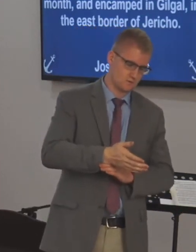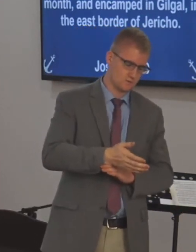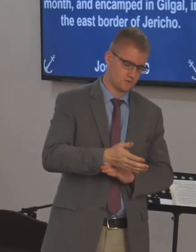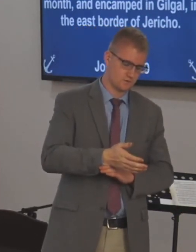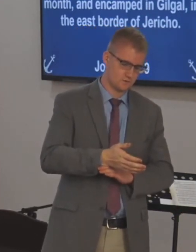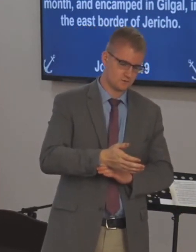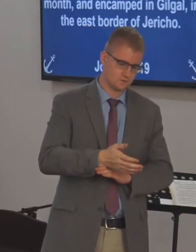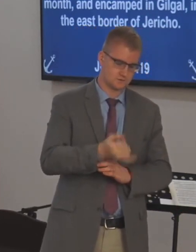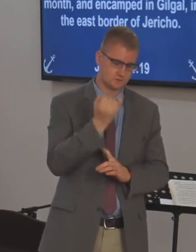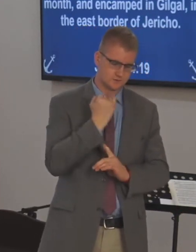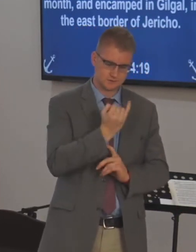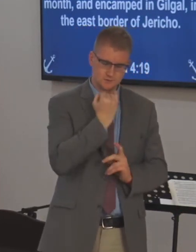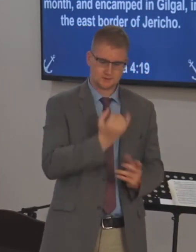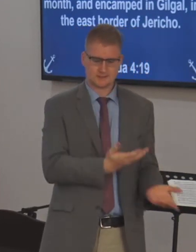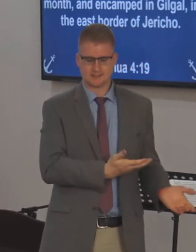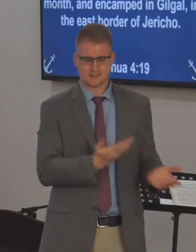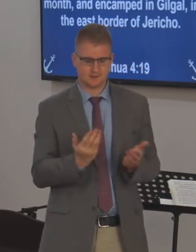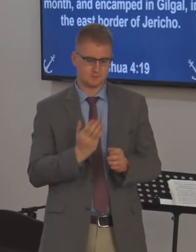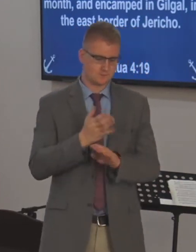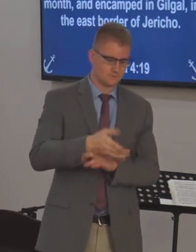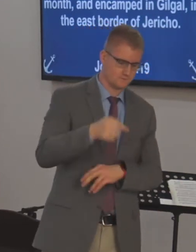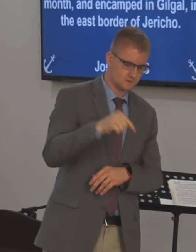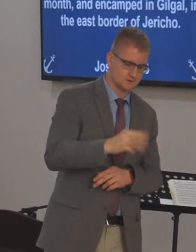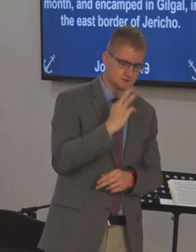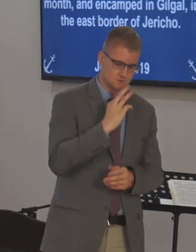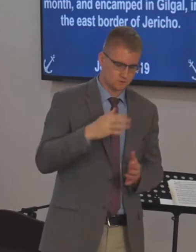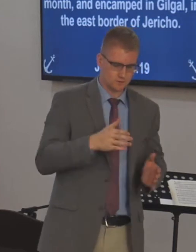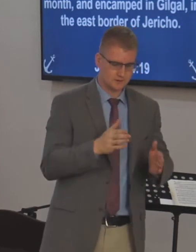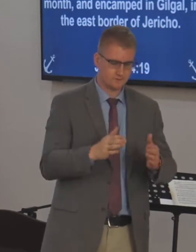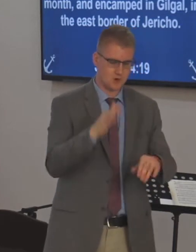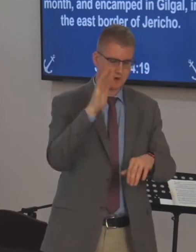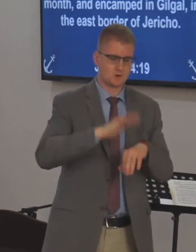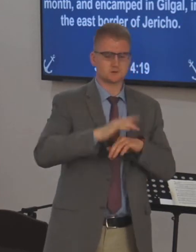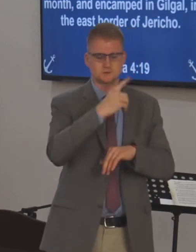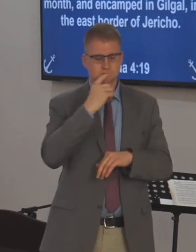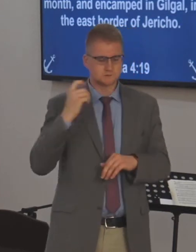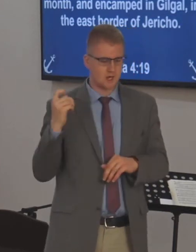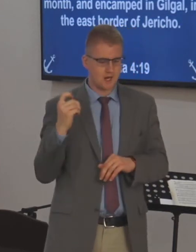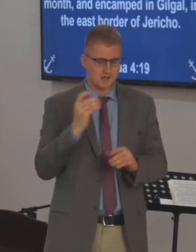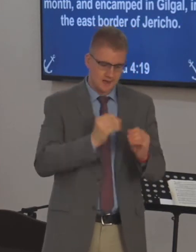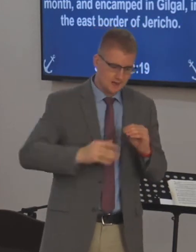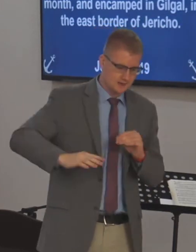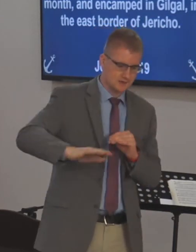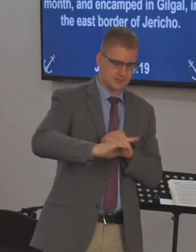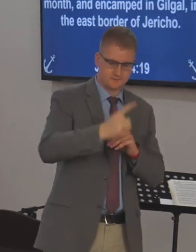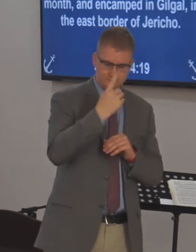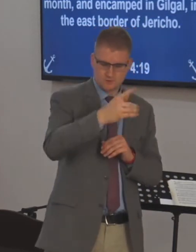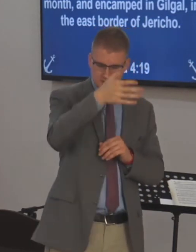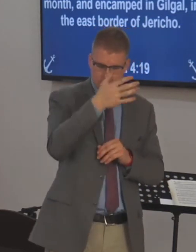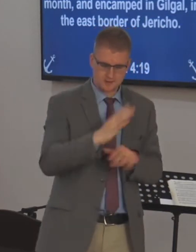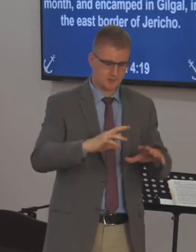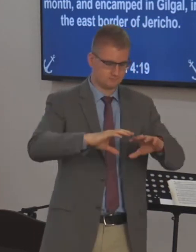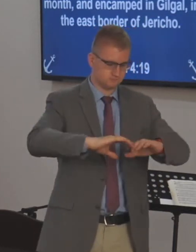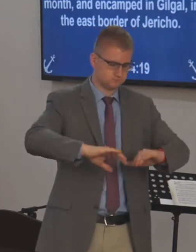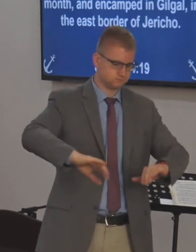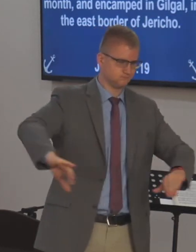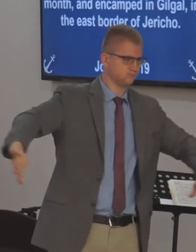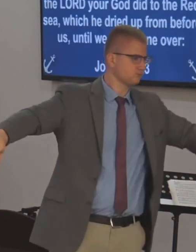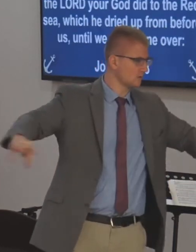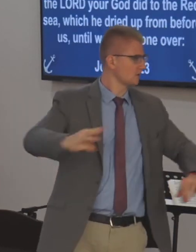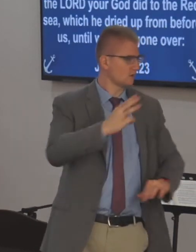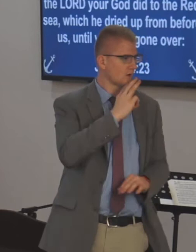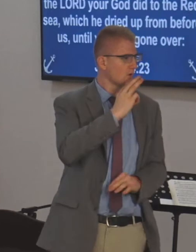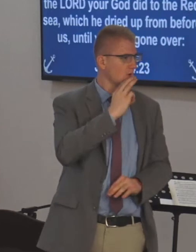Israel came over this Jordan on dry land, for the Lord your God dried up the waters of the Jordan from before